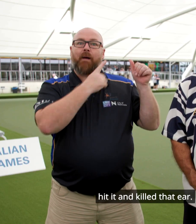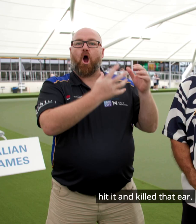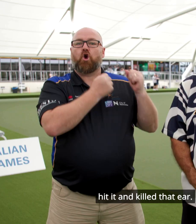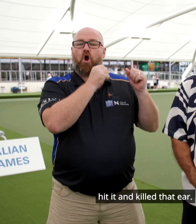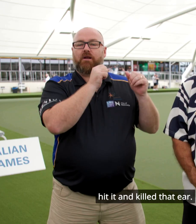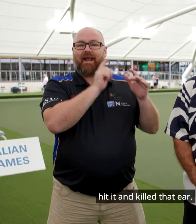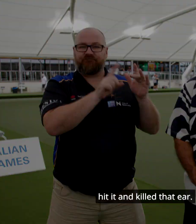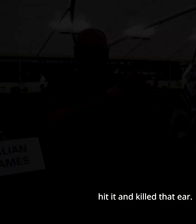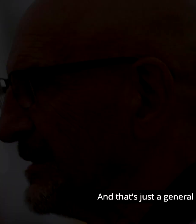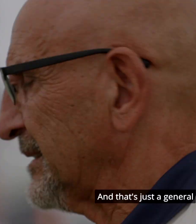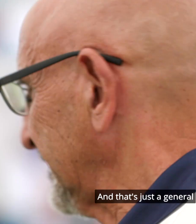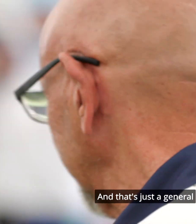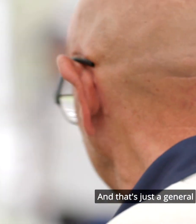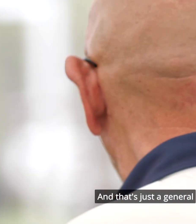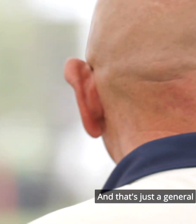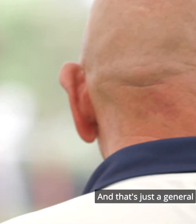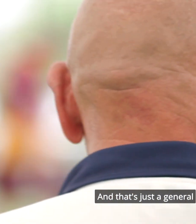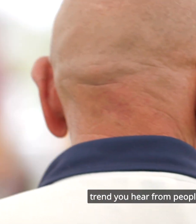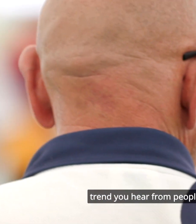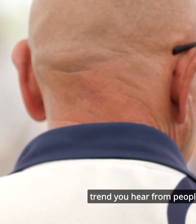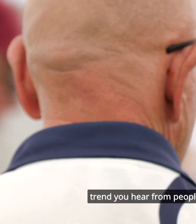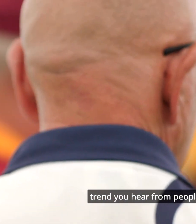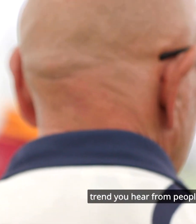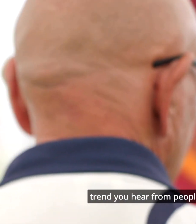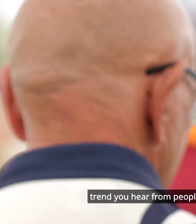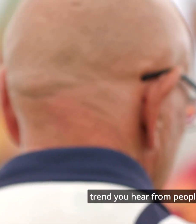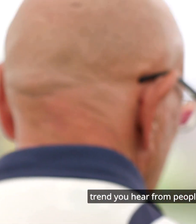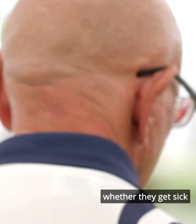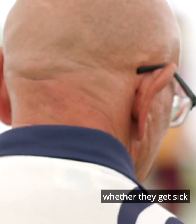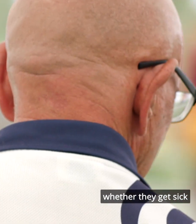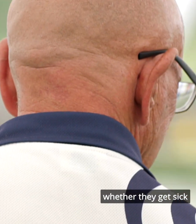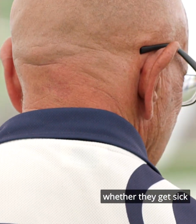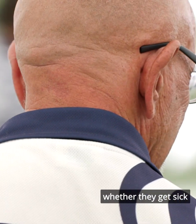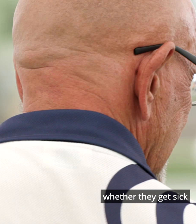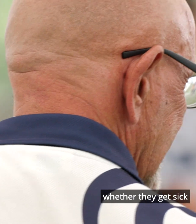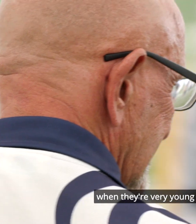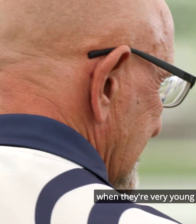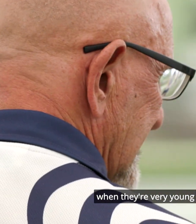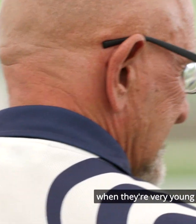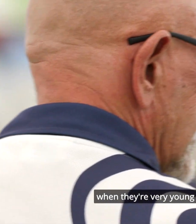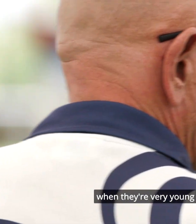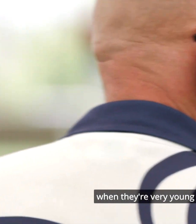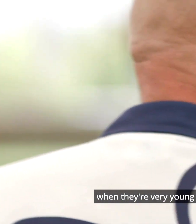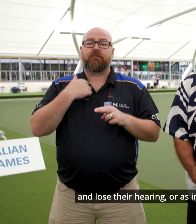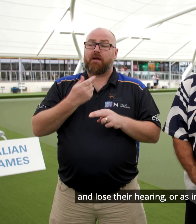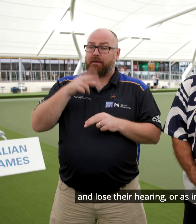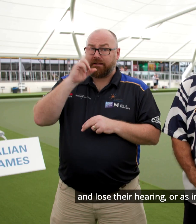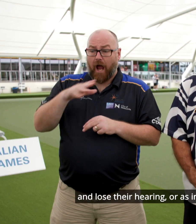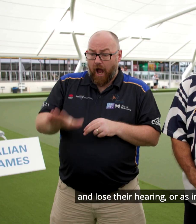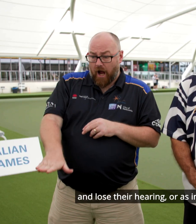killed that ear. And that's just a general trend you hear from people, whether they get sick when they're very young and lose their hearing,